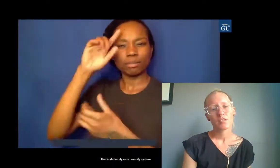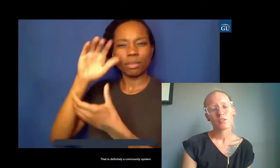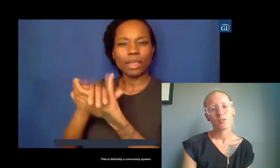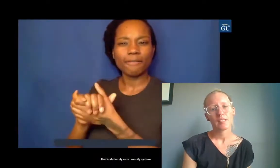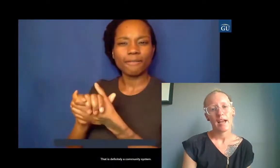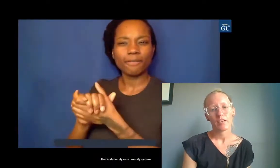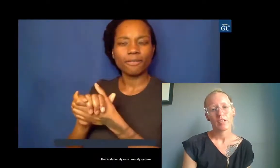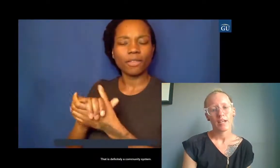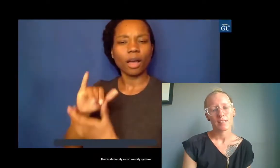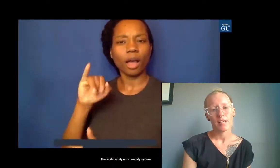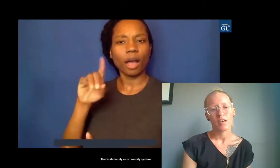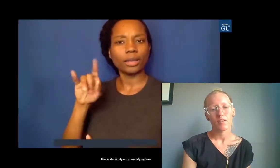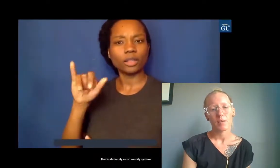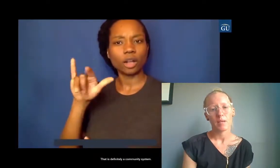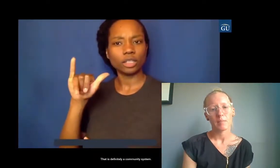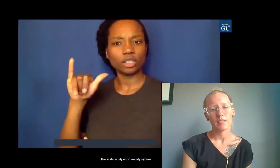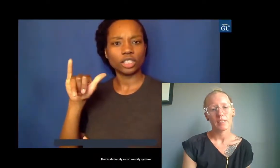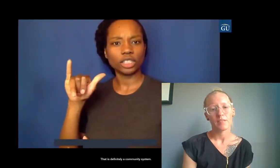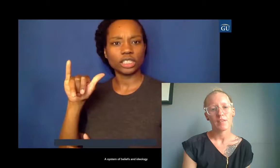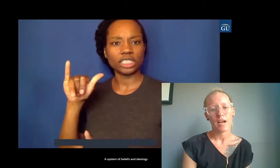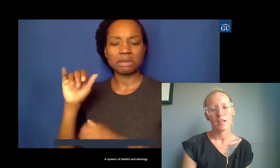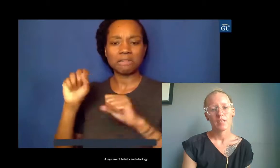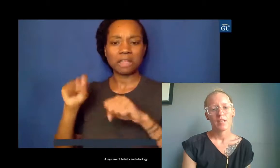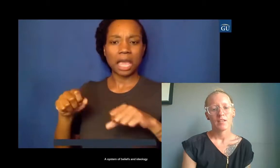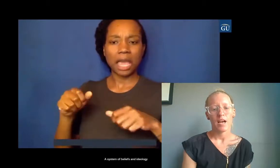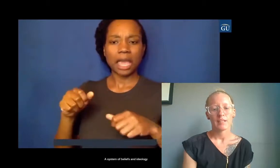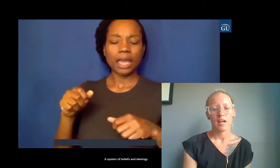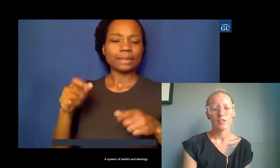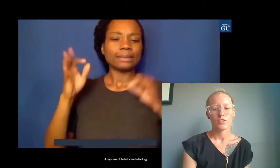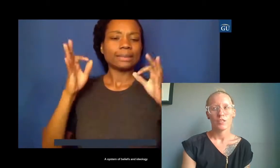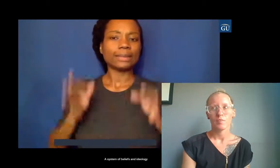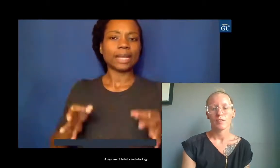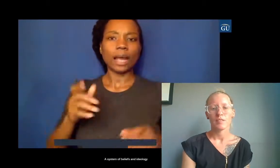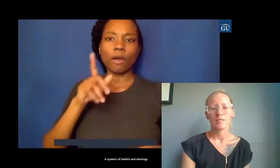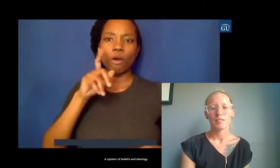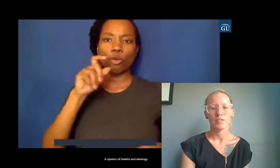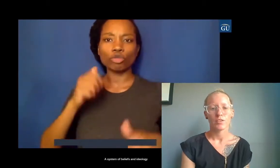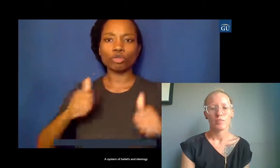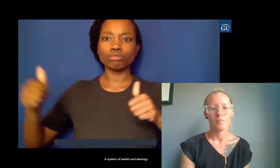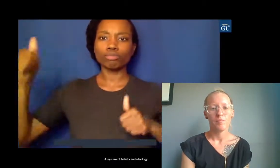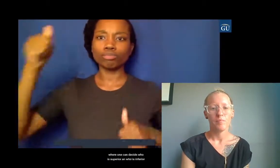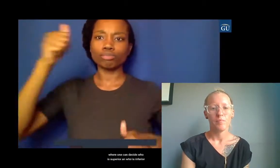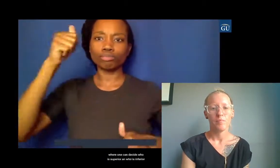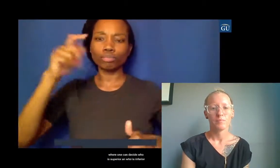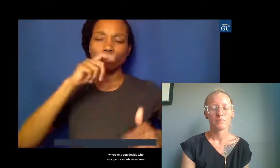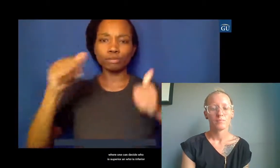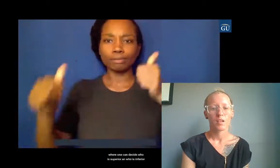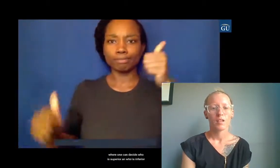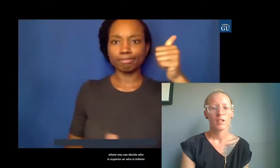Because if they're using accurate ASL, they may believe that the ideology and beliefs differ.